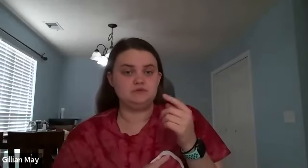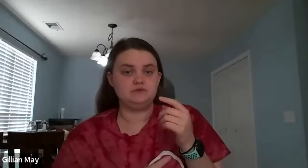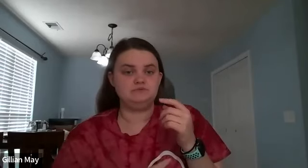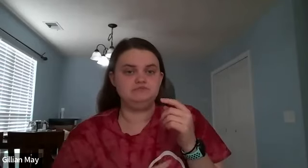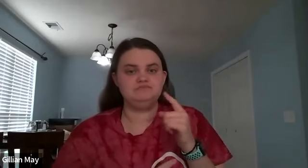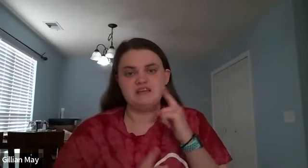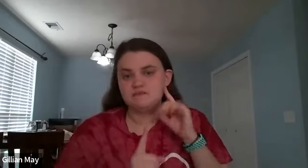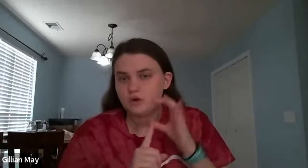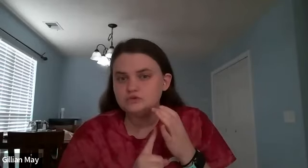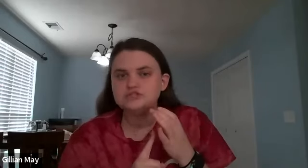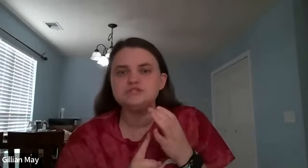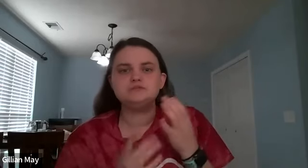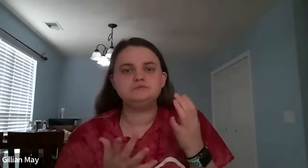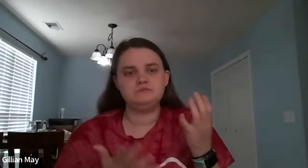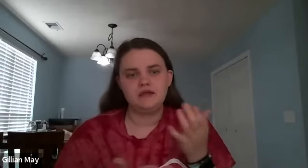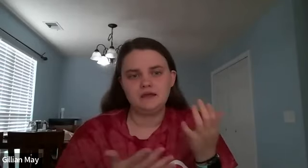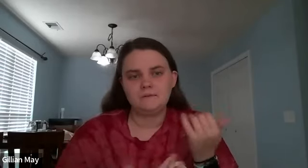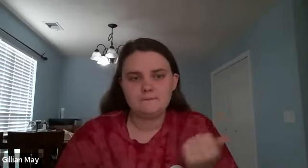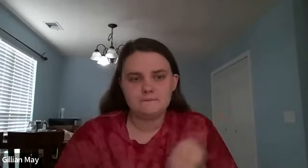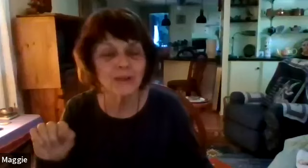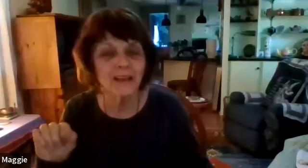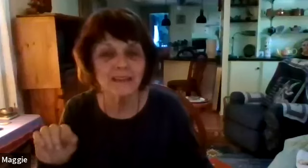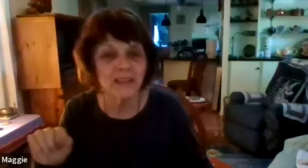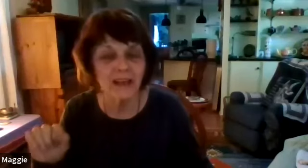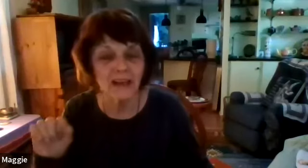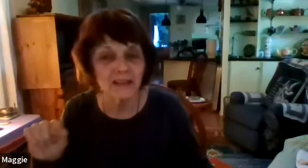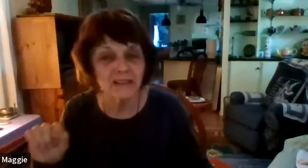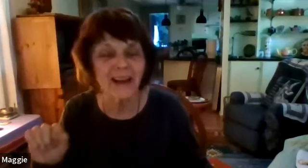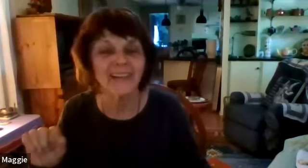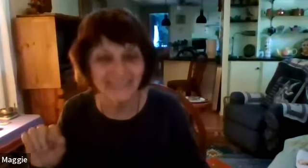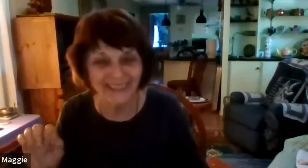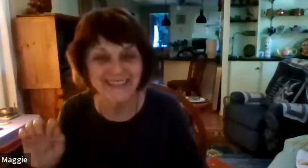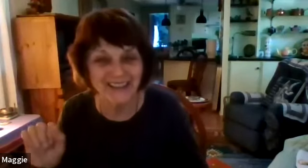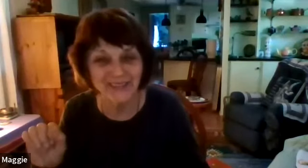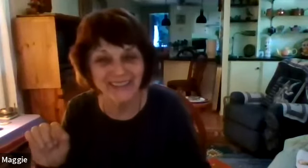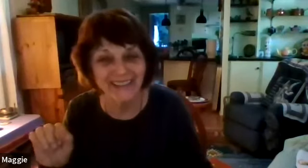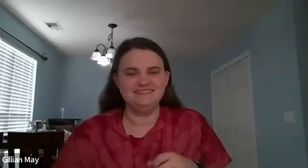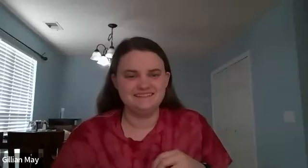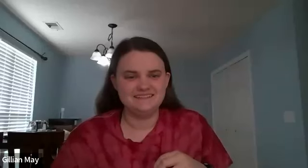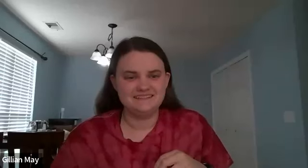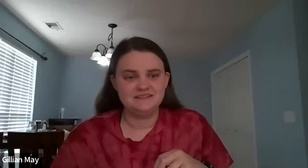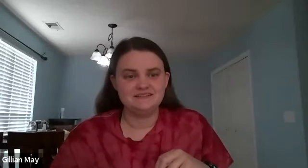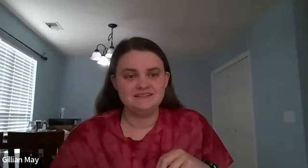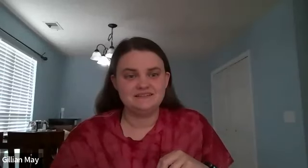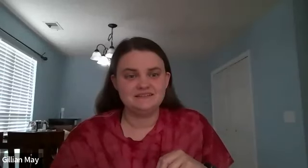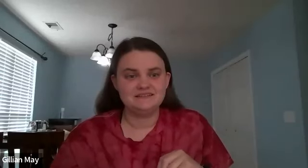to deaf culture? Like It's related to ASL. Yes, definitely.